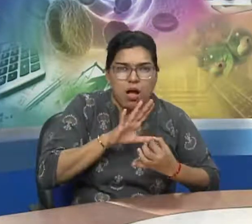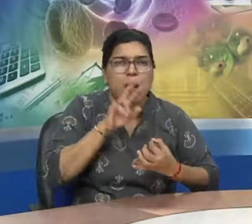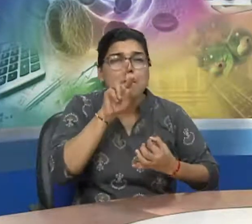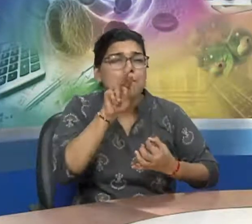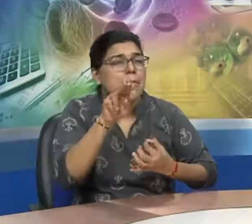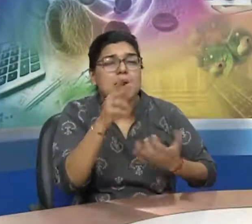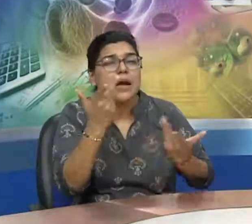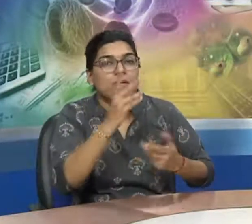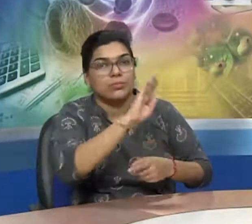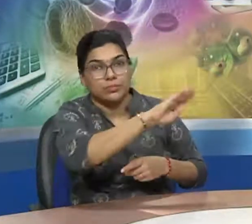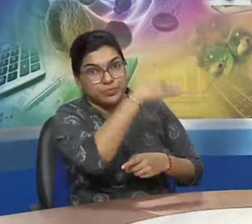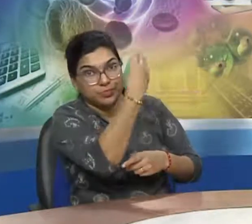It means,